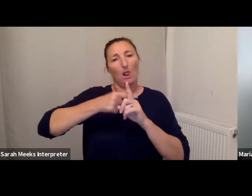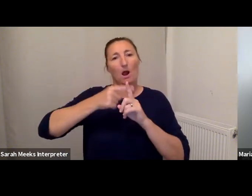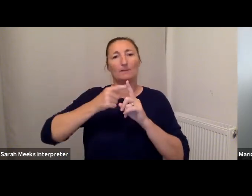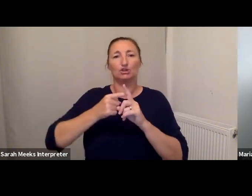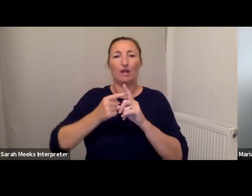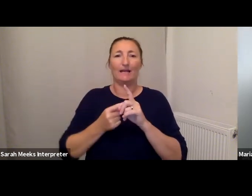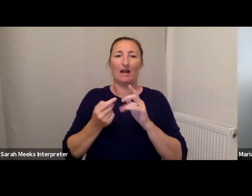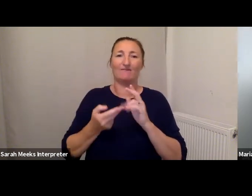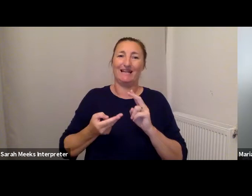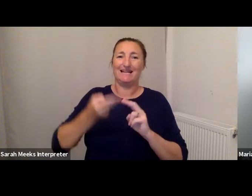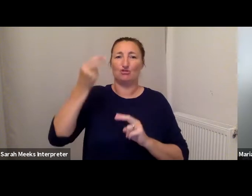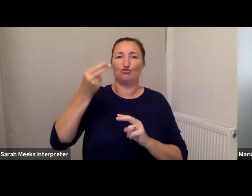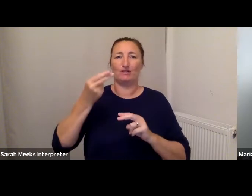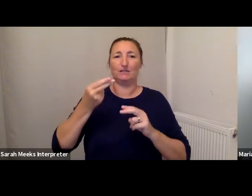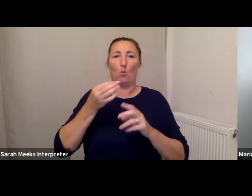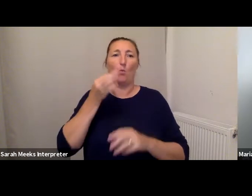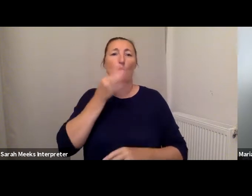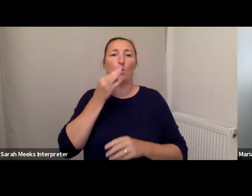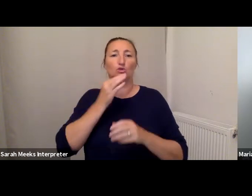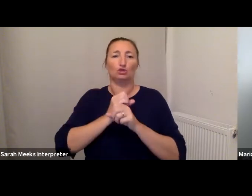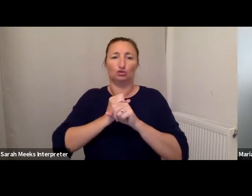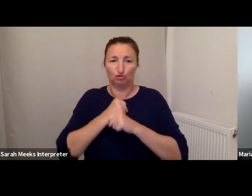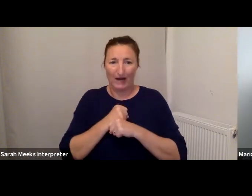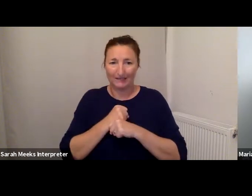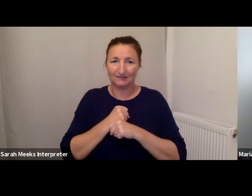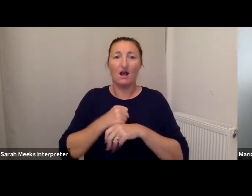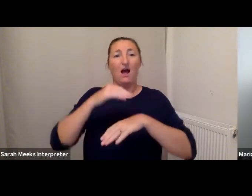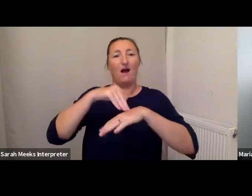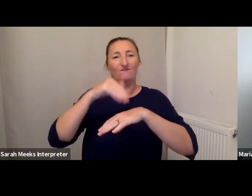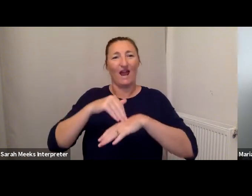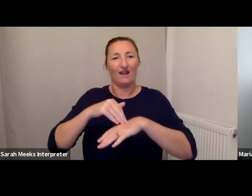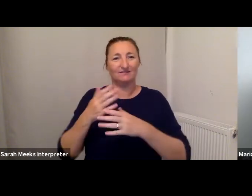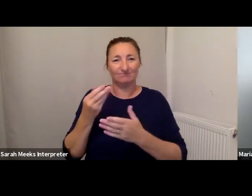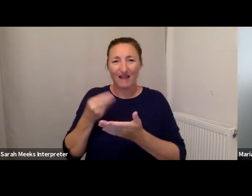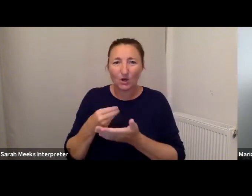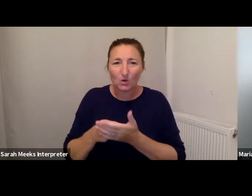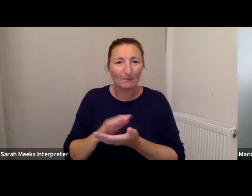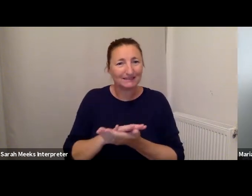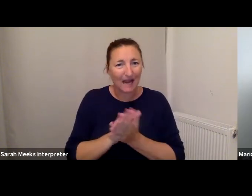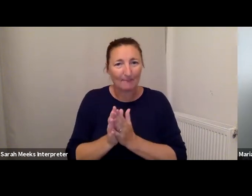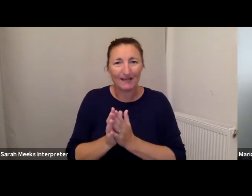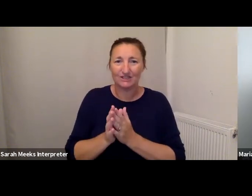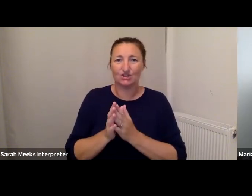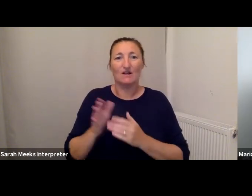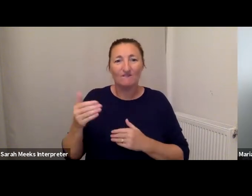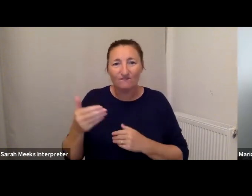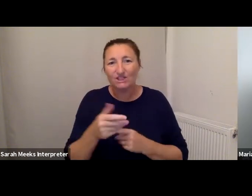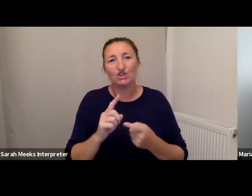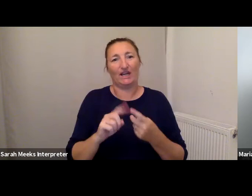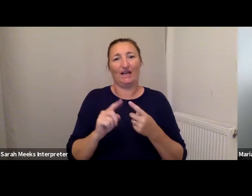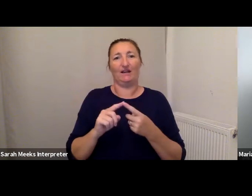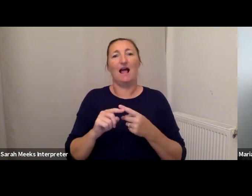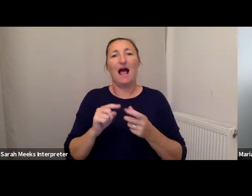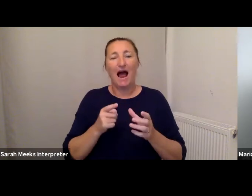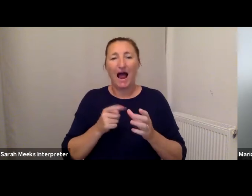stress, and that is having an impact on livelihoods, economic damage, and around agriculture, farming, fisheries, and increased pollution, which again, in turn, can